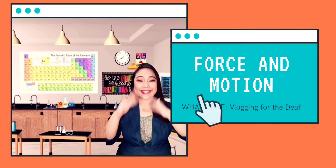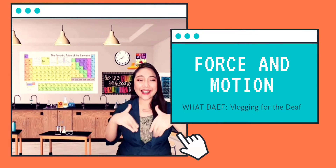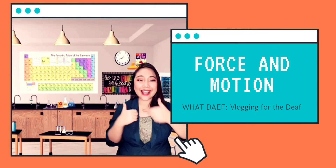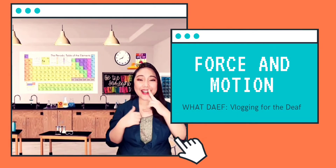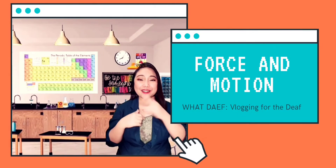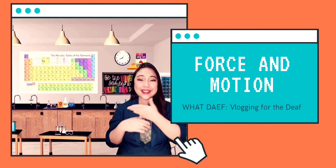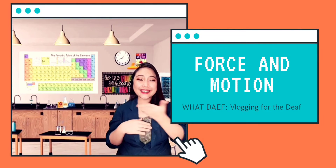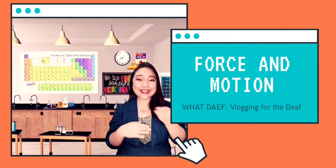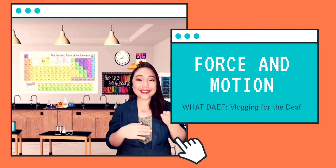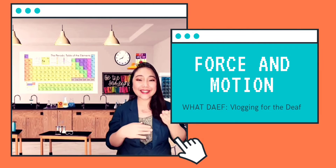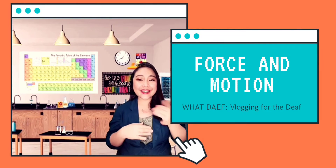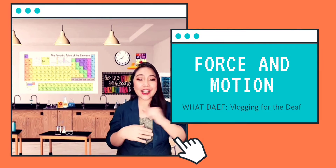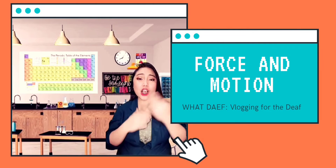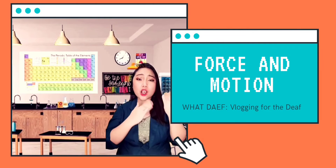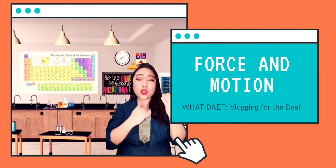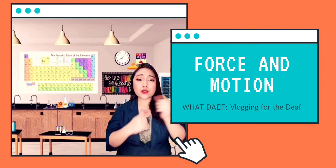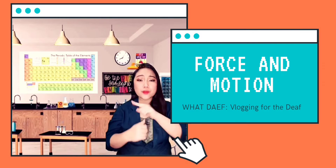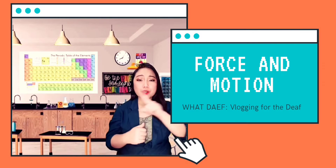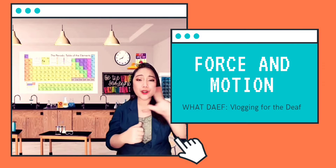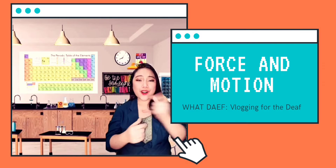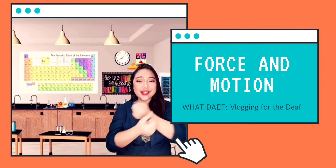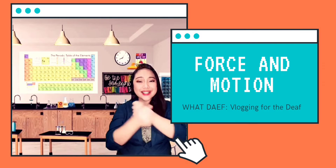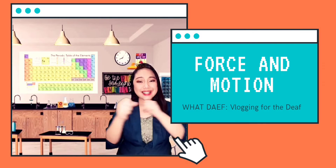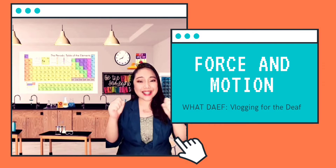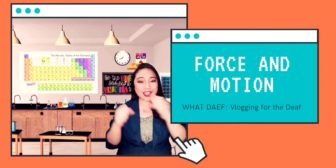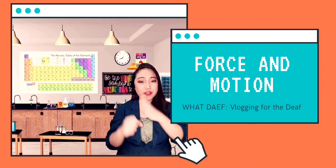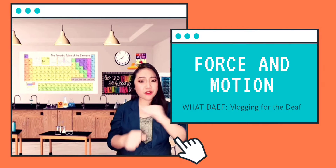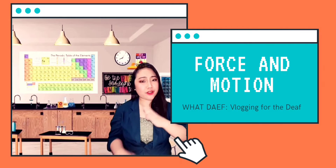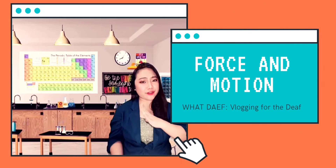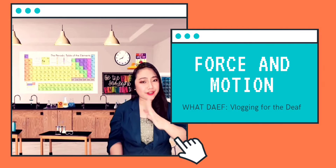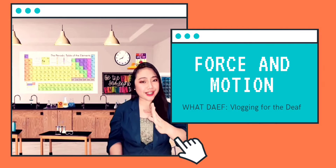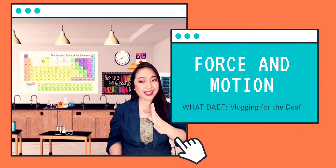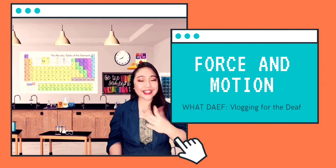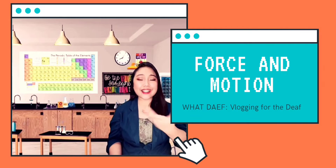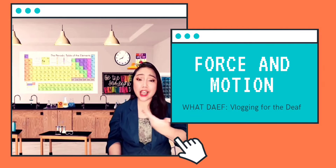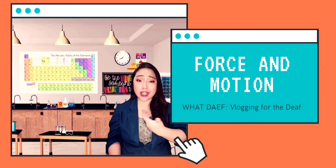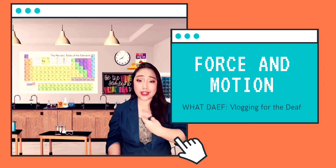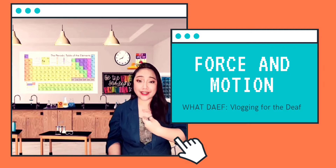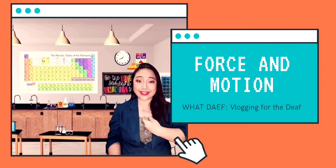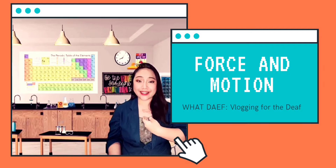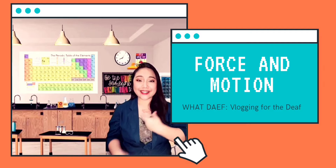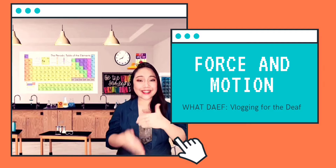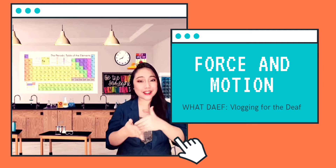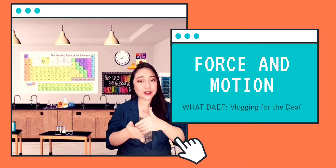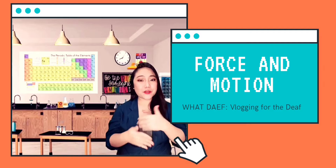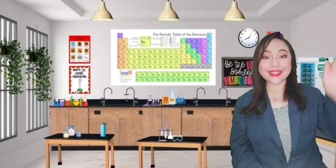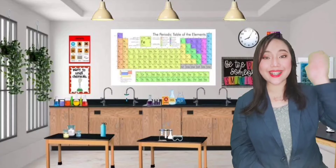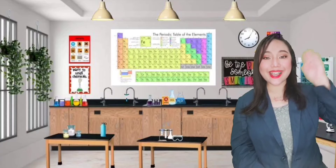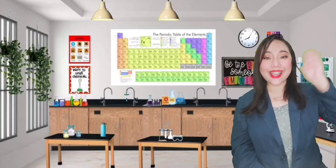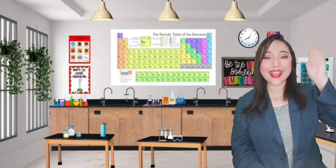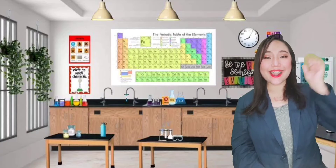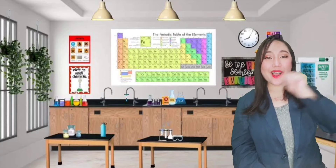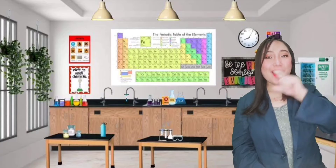Hi, how are you? I hope that you are all safe and fine.